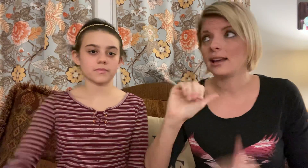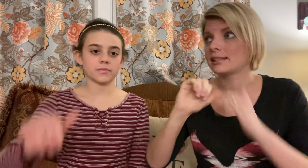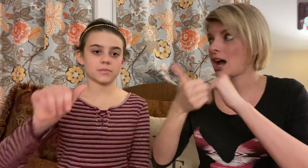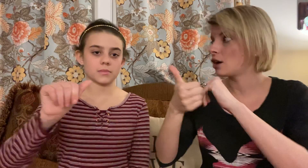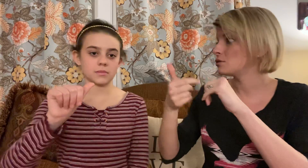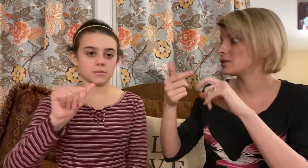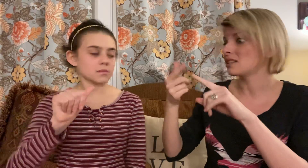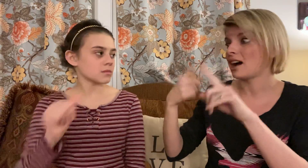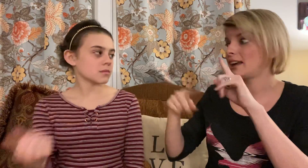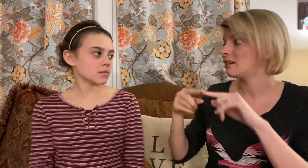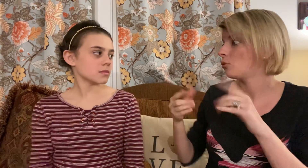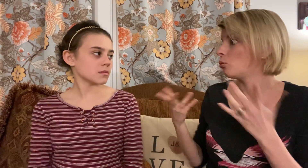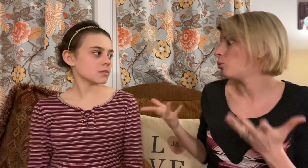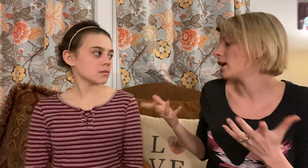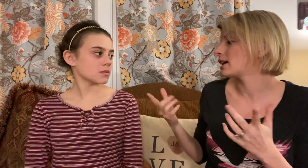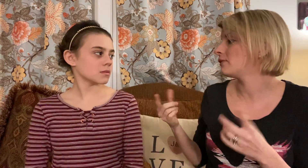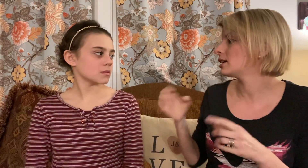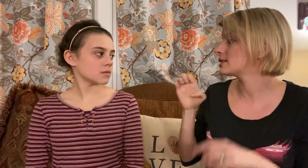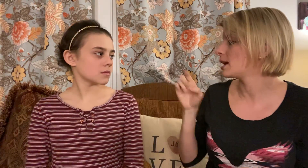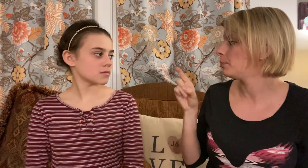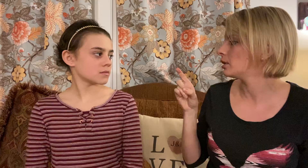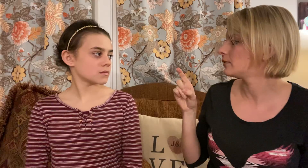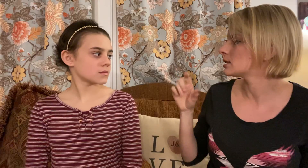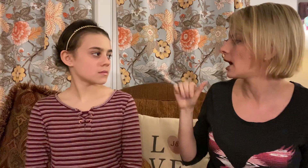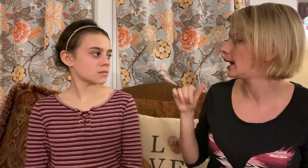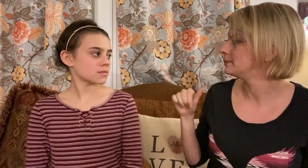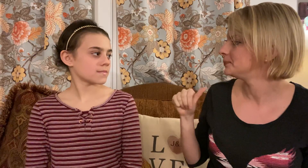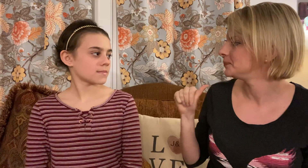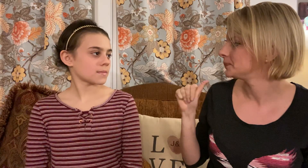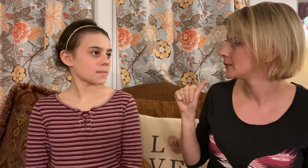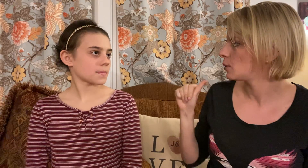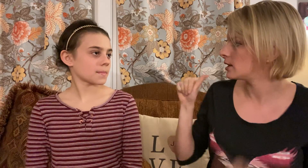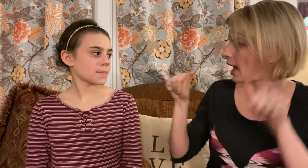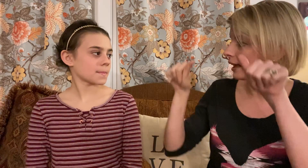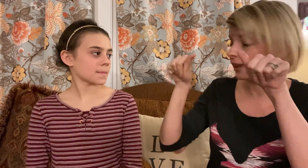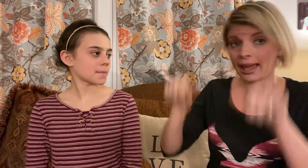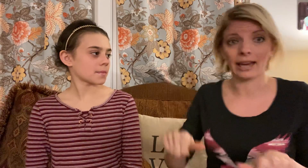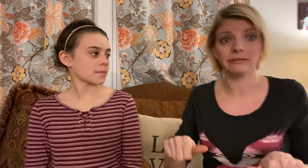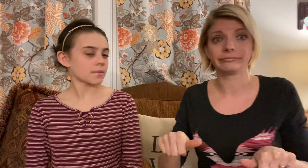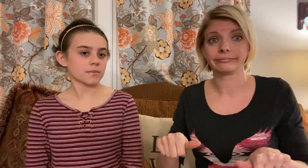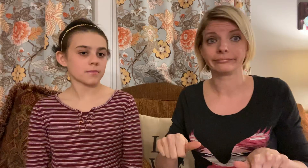how you sign what? Give an example of a sign with A. Can.